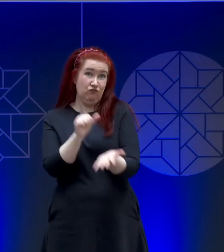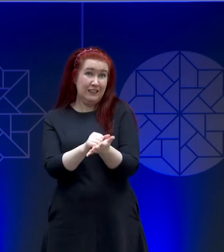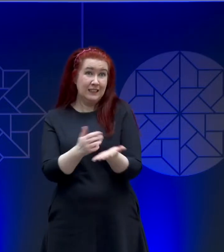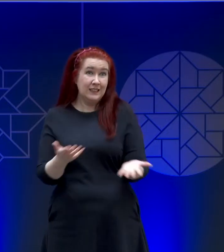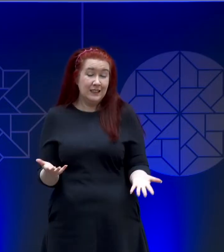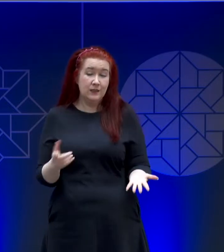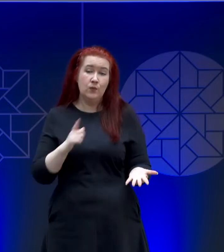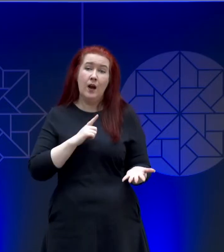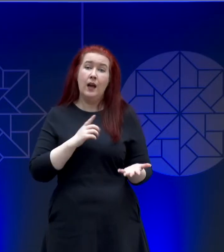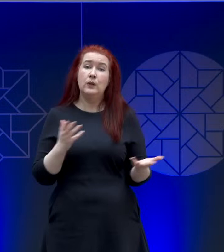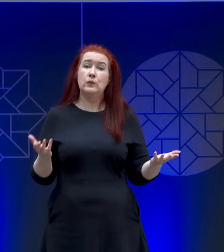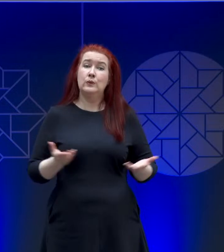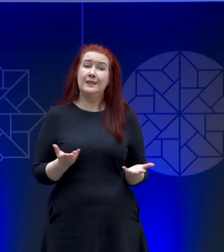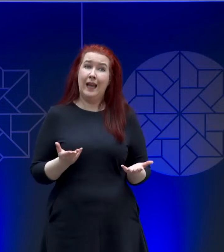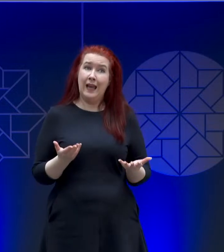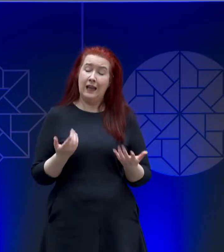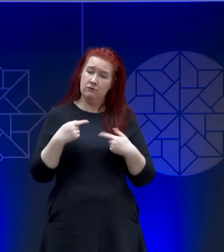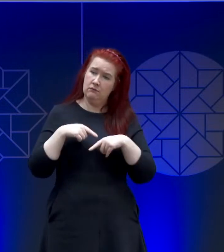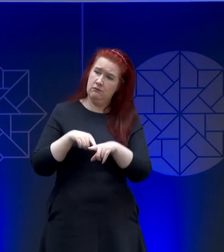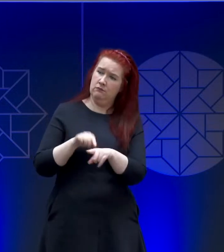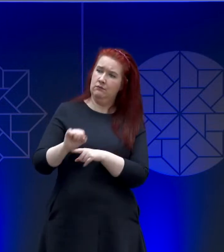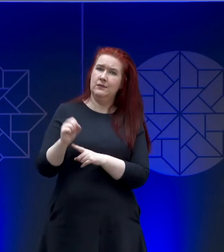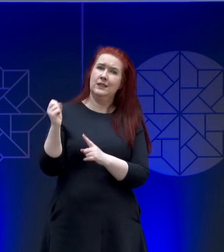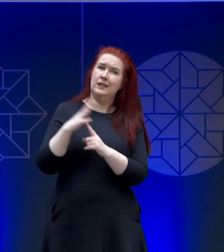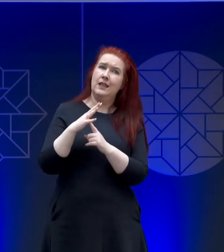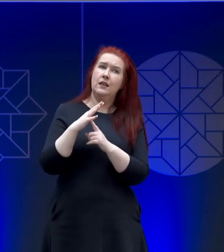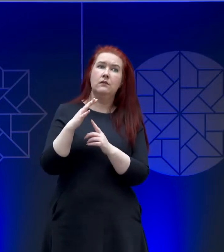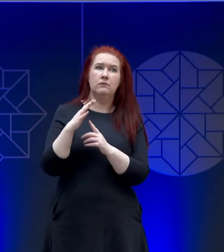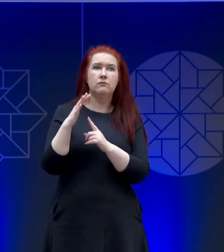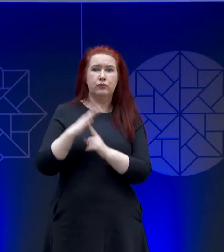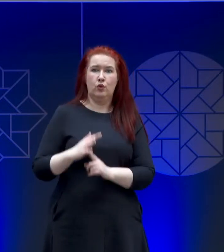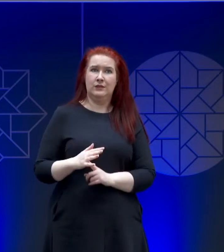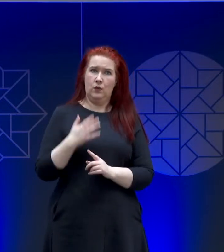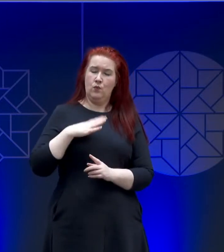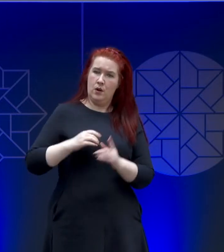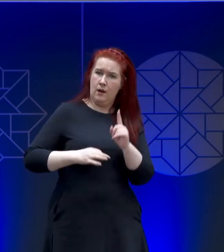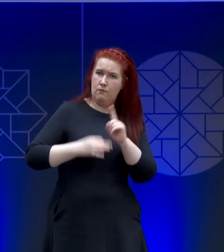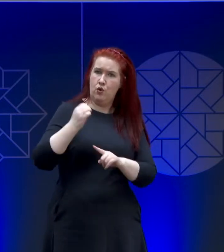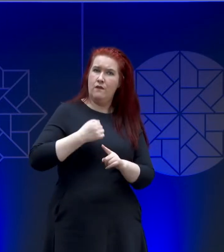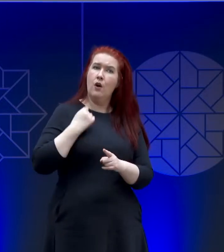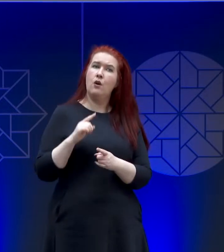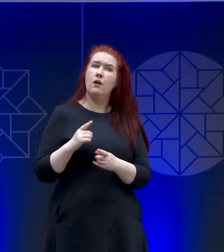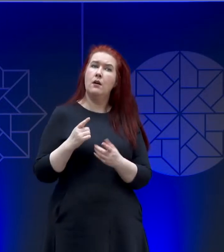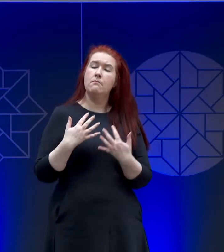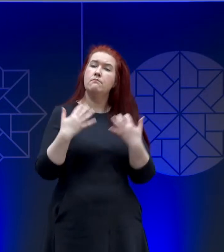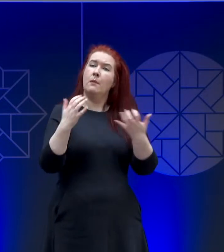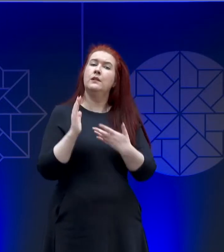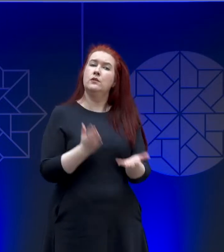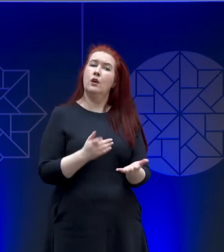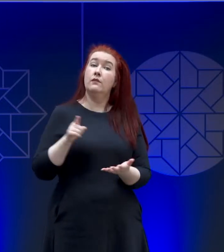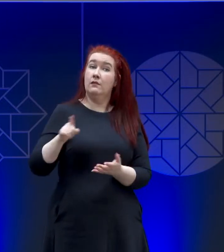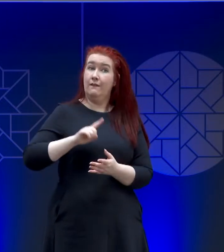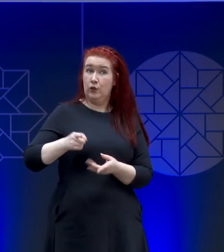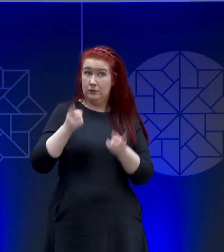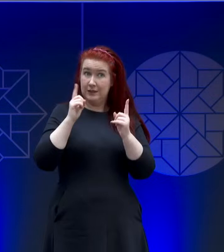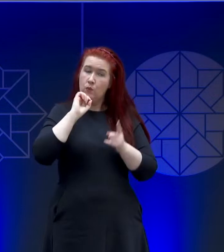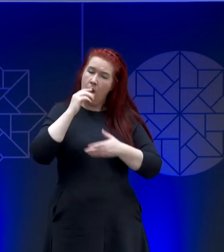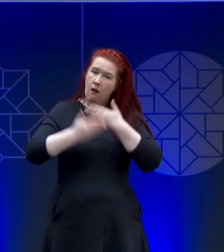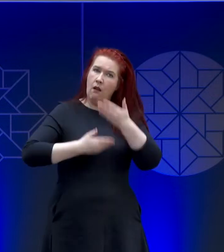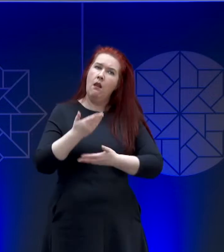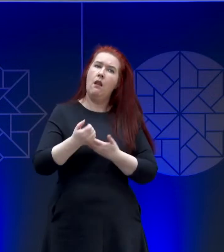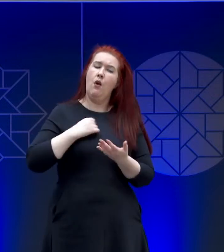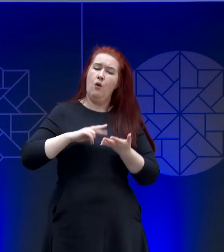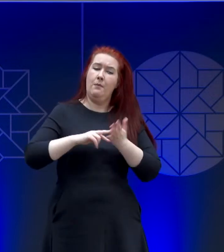because today, in line with his key priority of improving our public services, the First Minister will outline our plans for